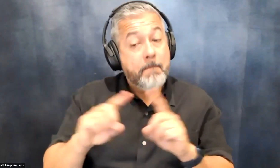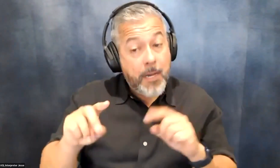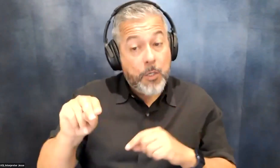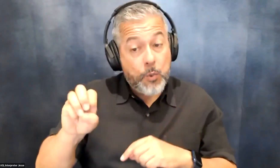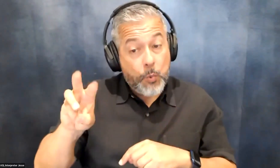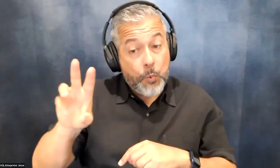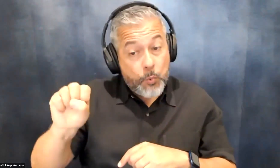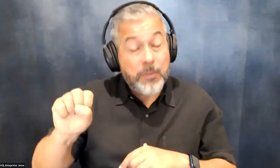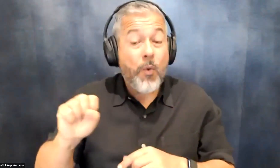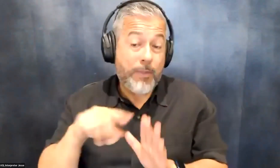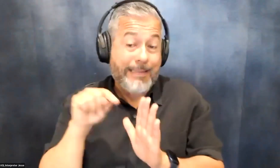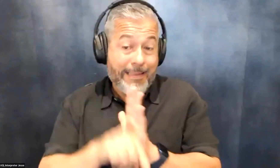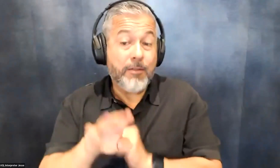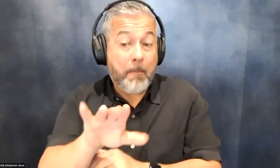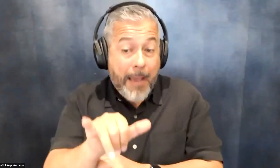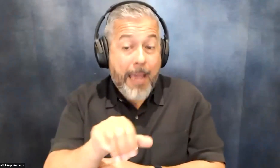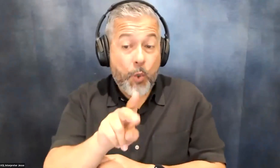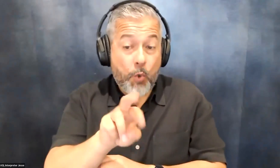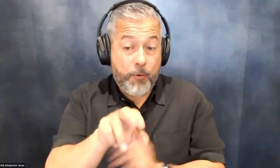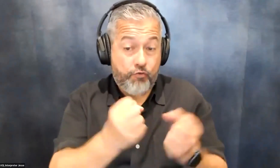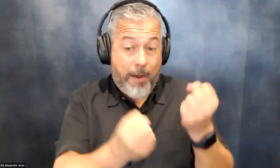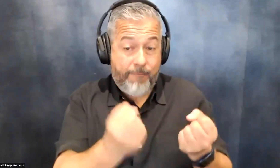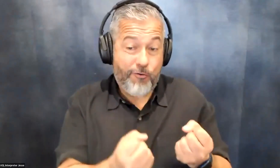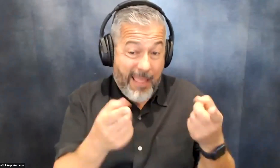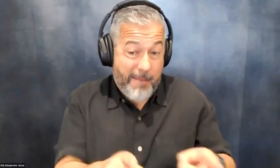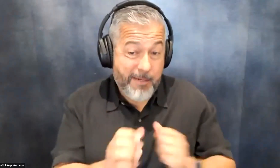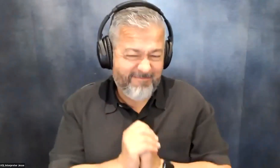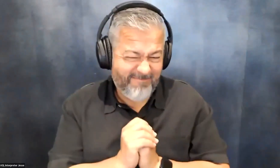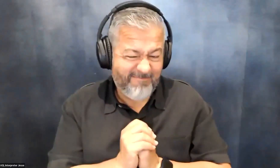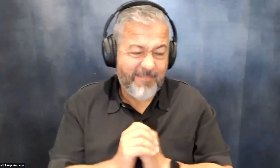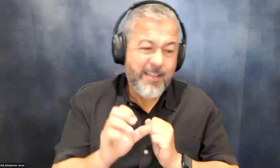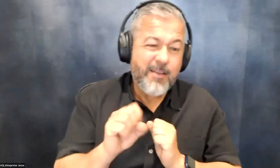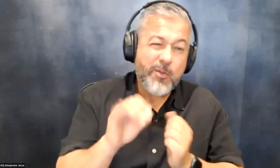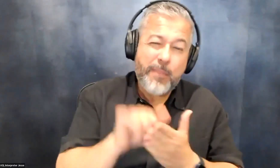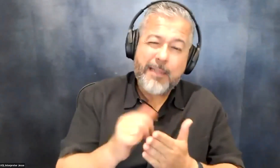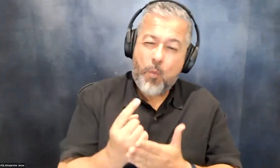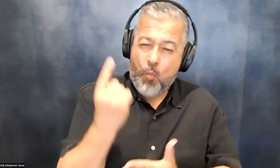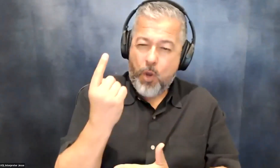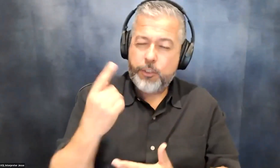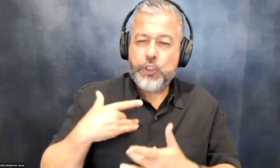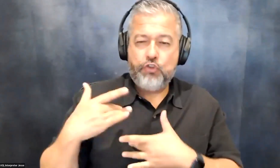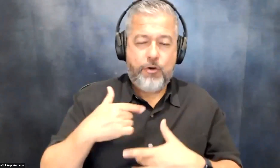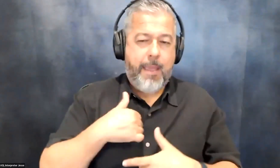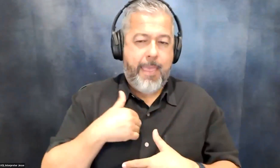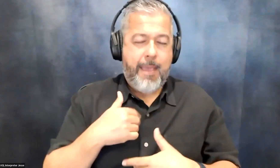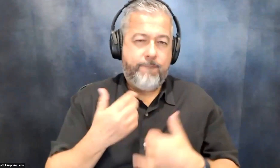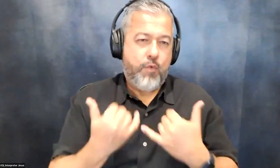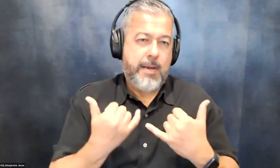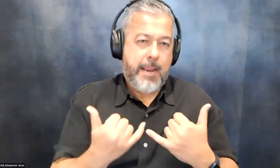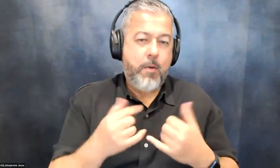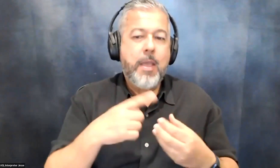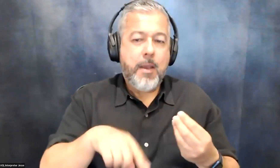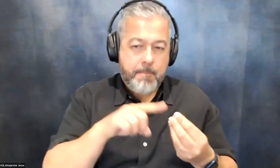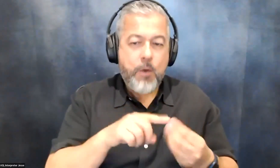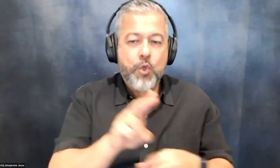they were killed by their Uber driver or something like that. So that's the only concern I have at this point